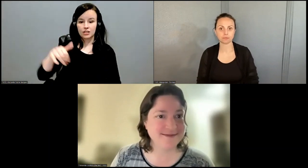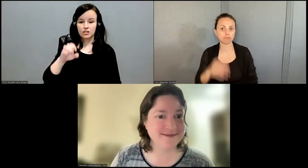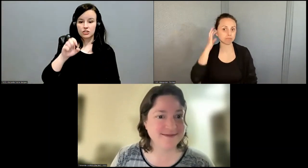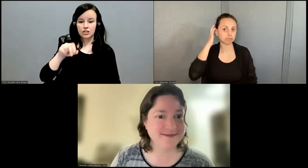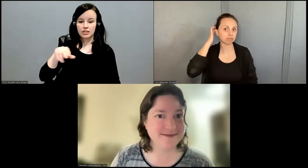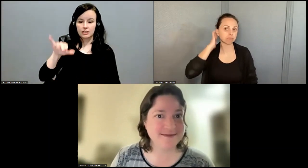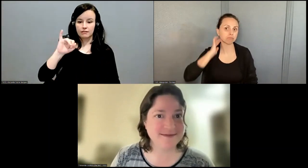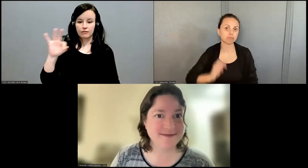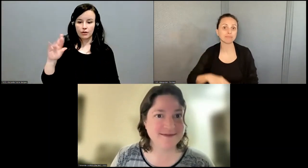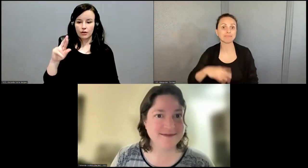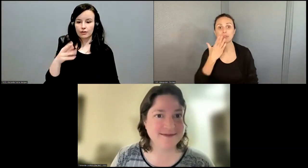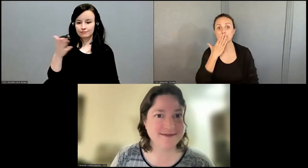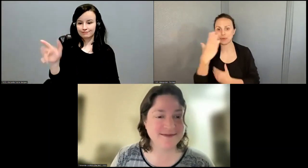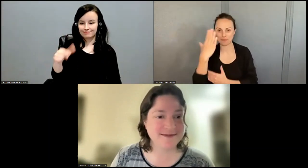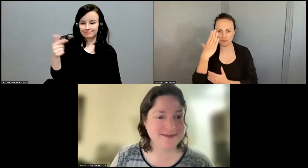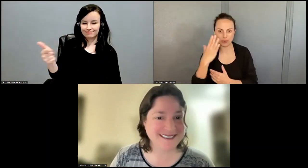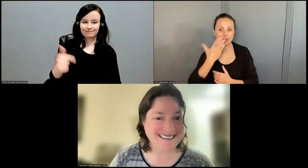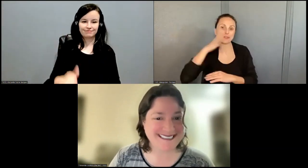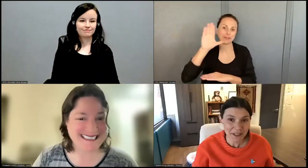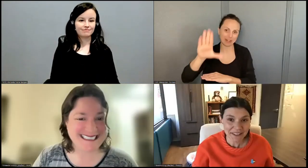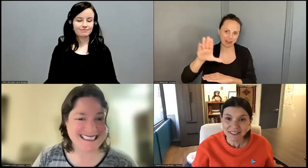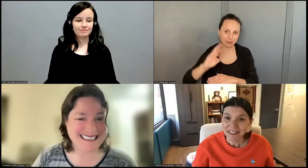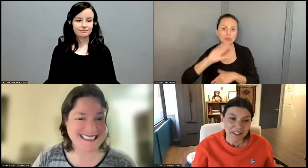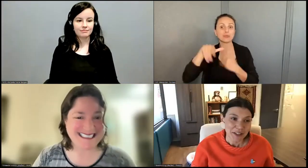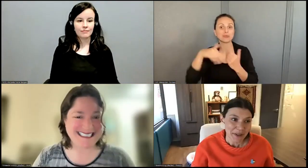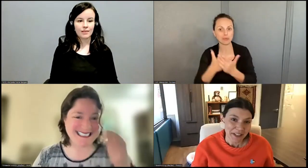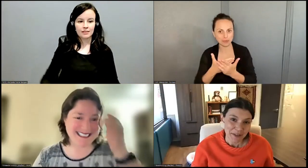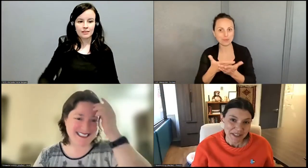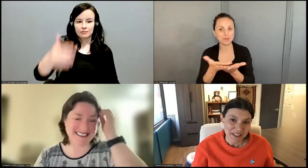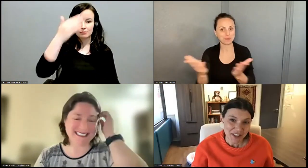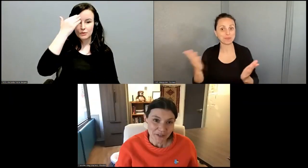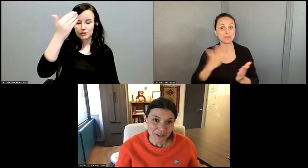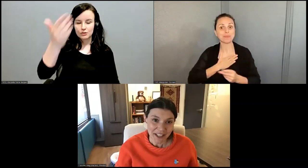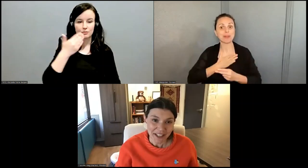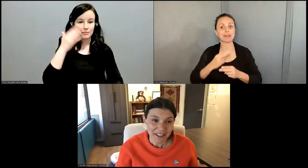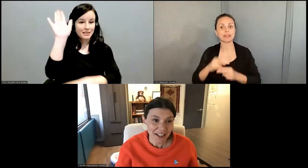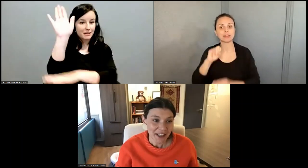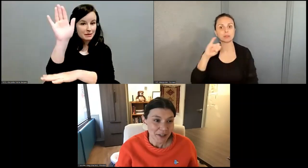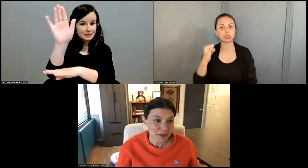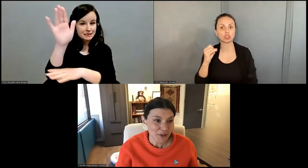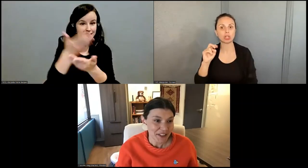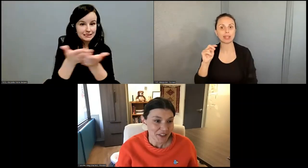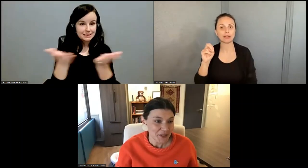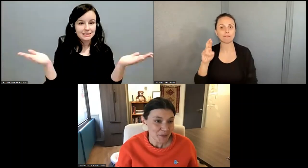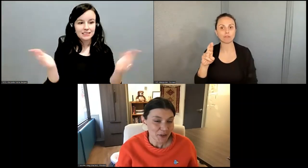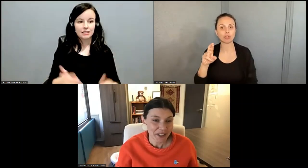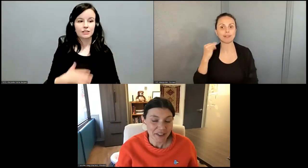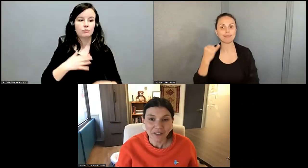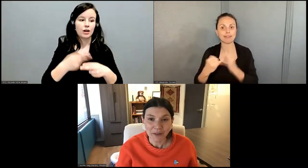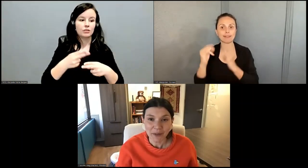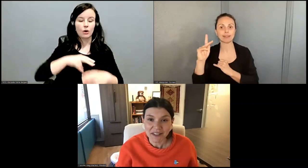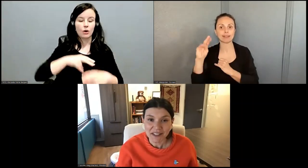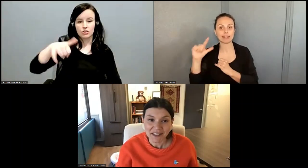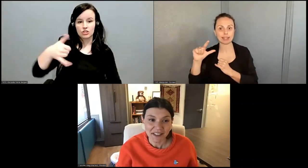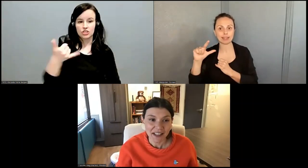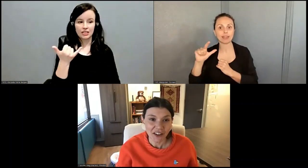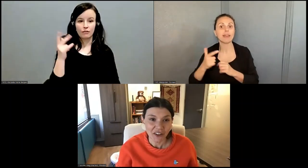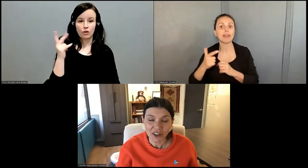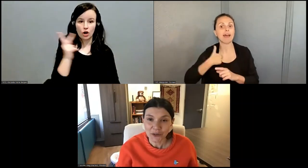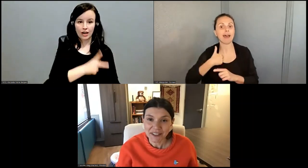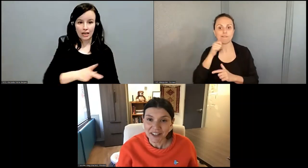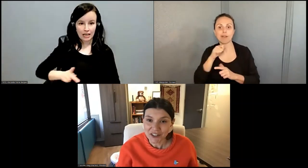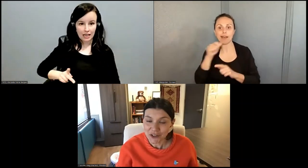So, good morning, good afternoon, everyone. My name is Jennifer King. I am joining you this morning from